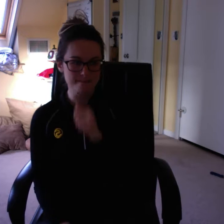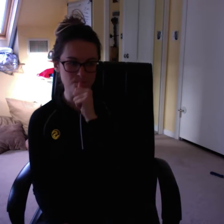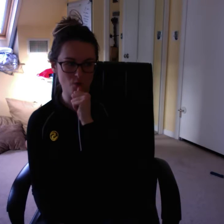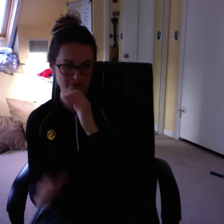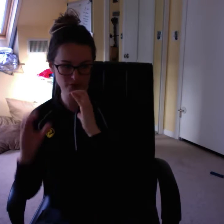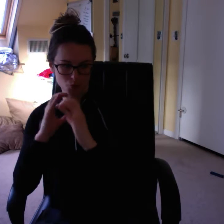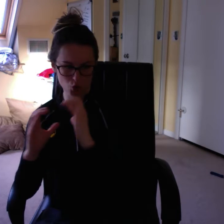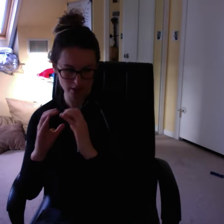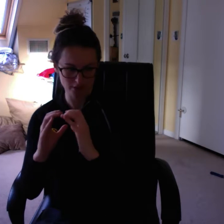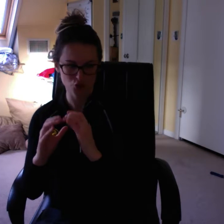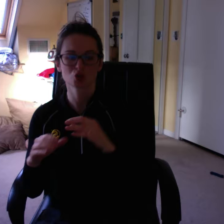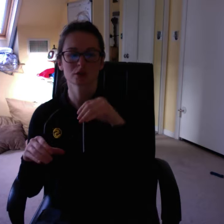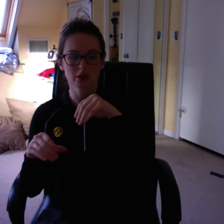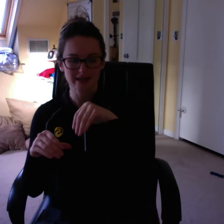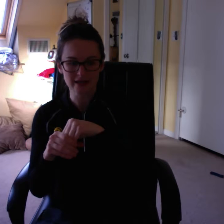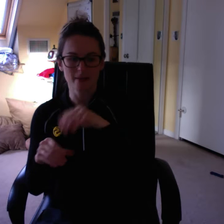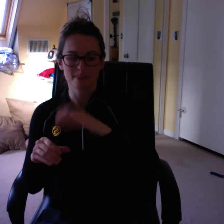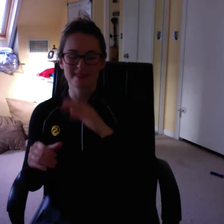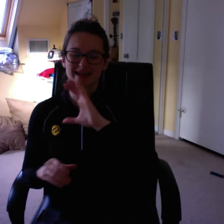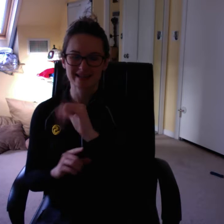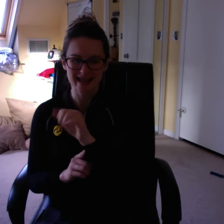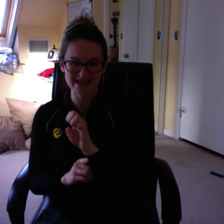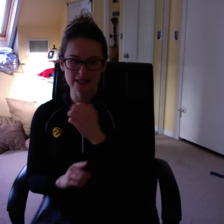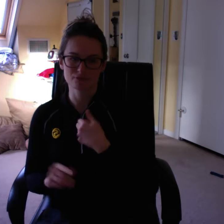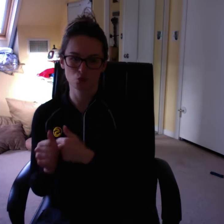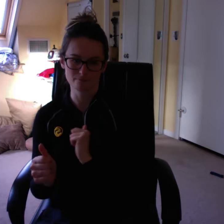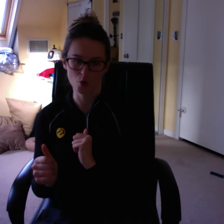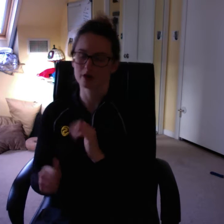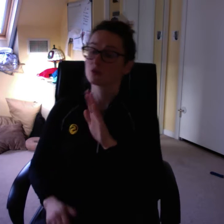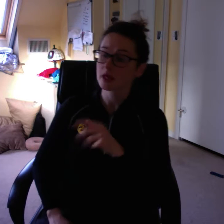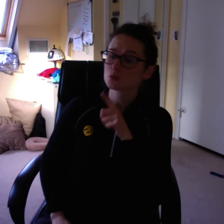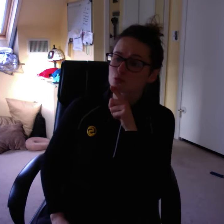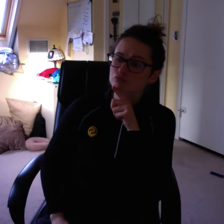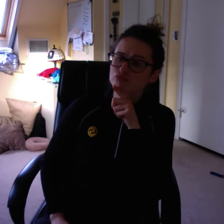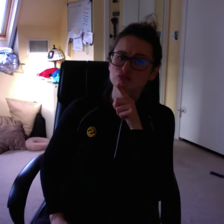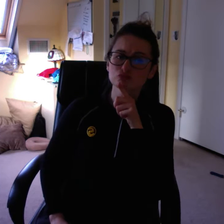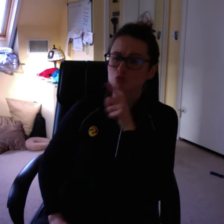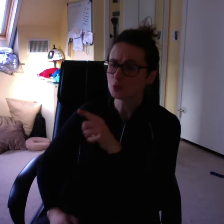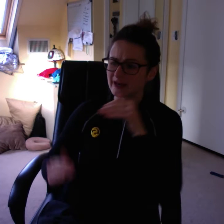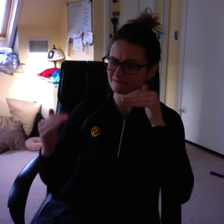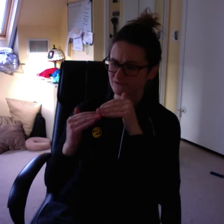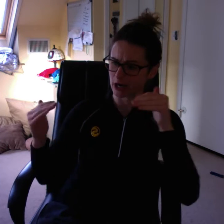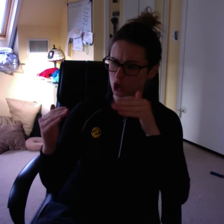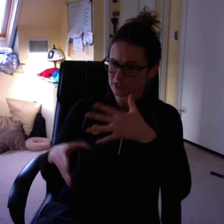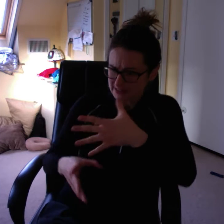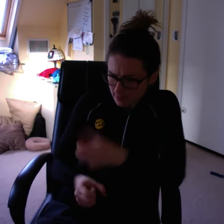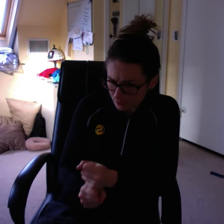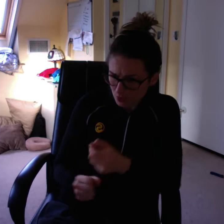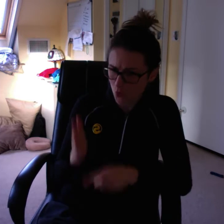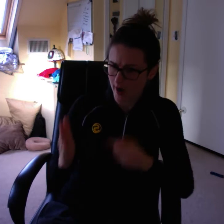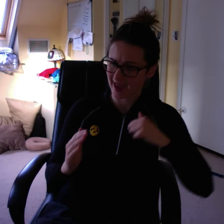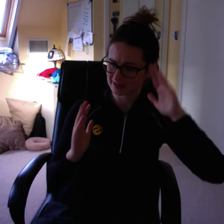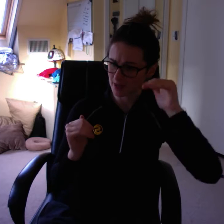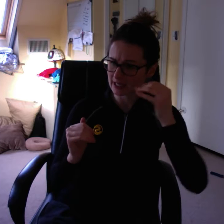case. That's a pretty fair summary of what the court expects from you. Unless I hear an objection, I'm prepared to have you sworn in.